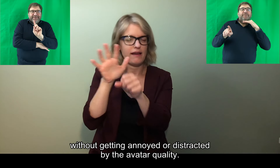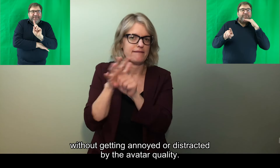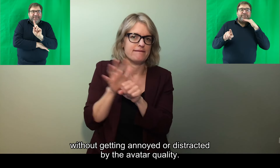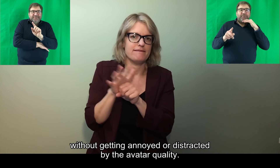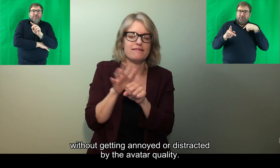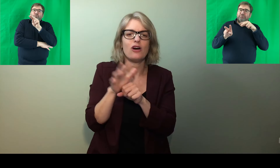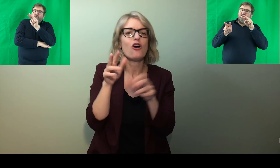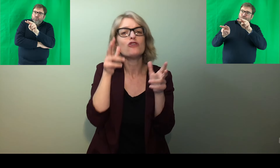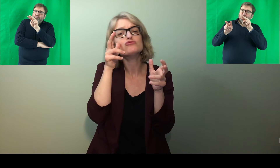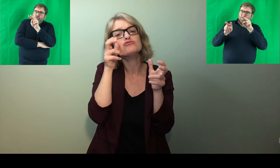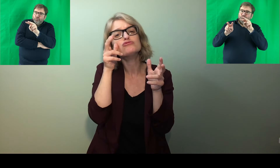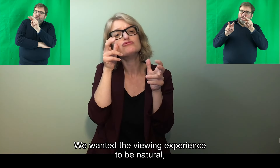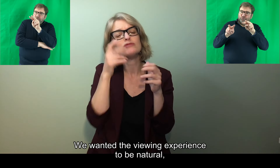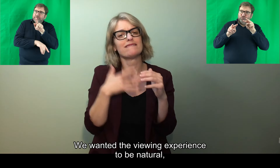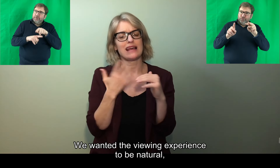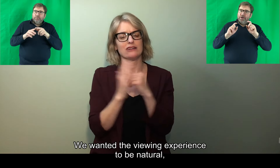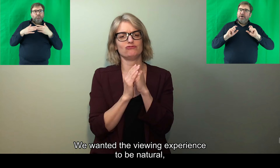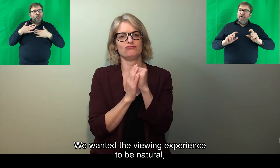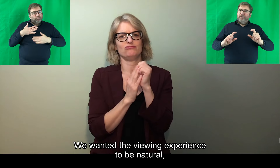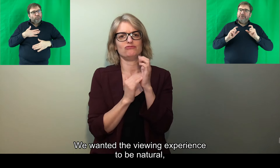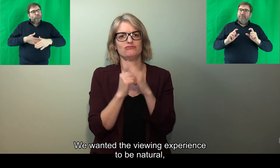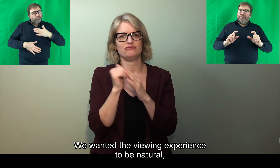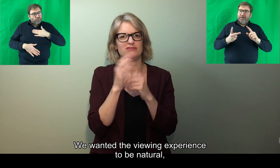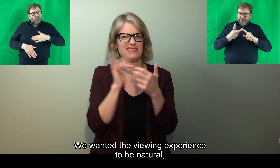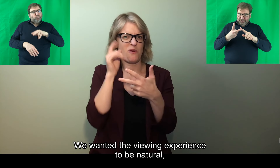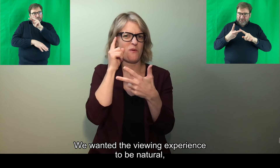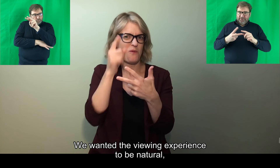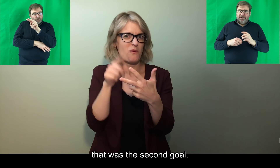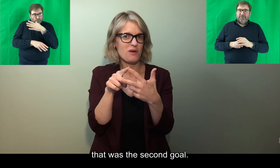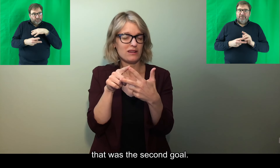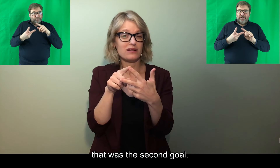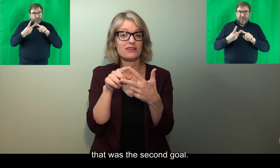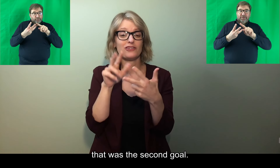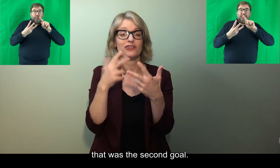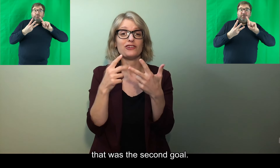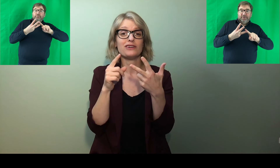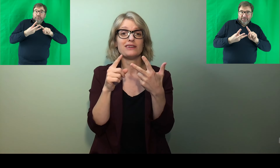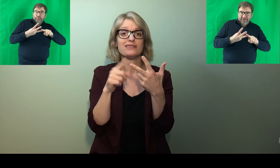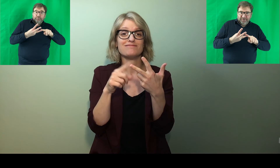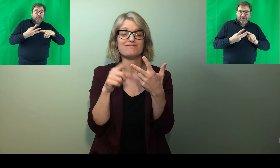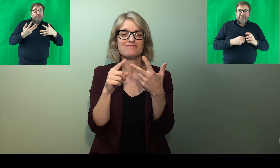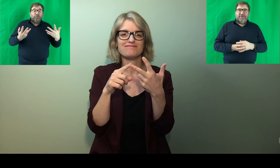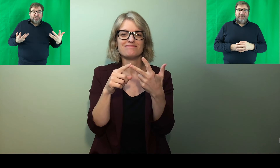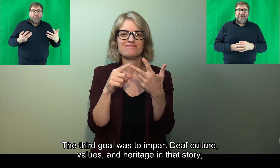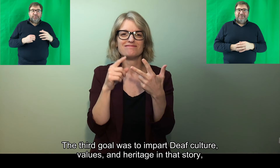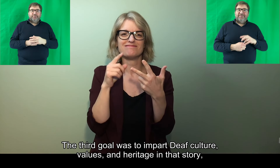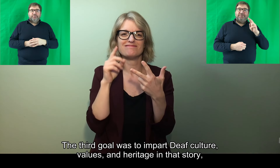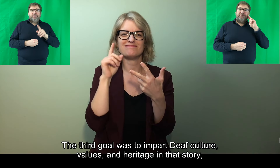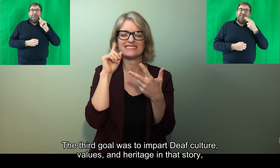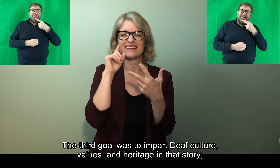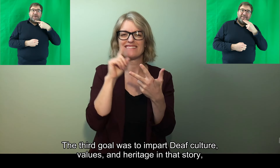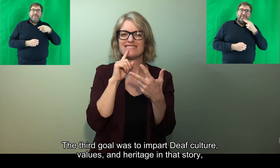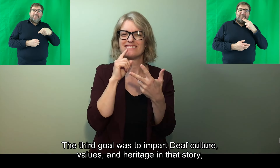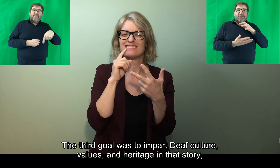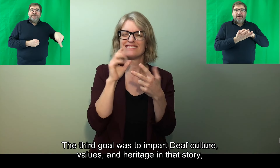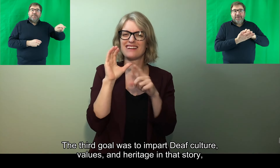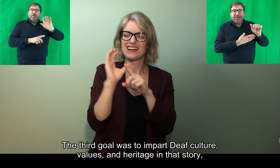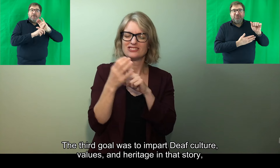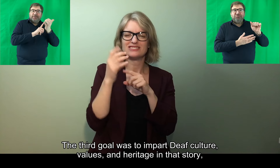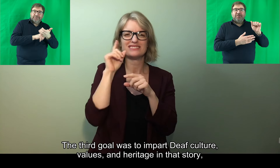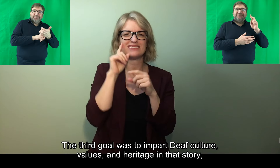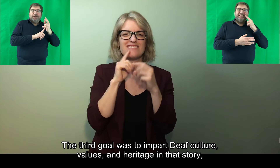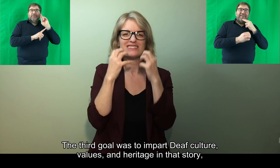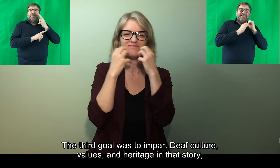avatar quality. We wanted the viewing experience to be natural. That was the second goal. The third goal was